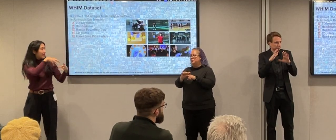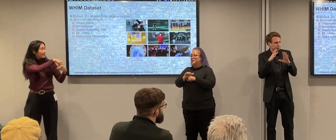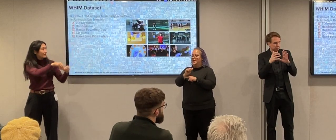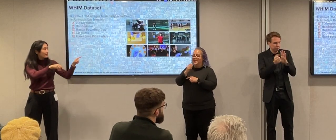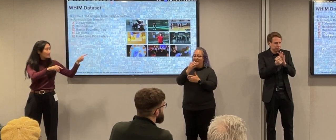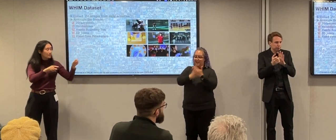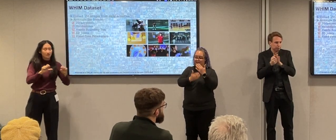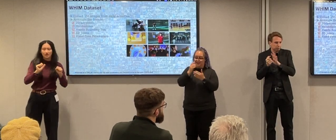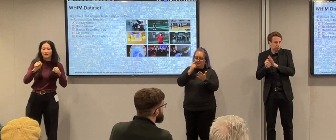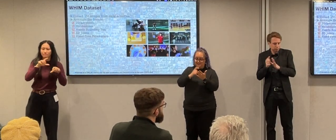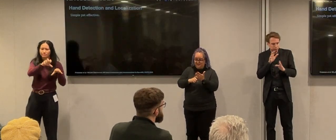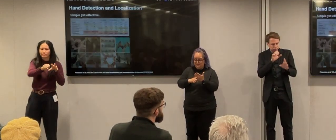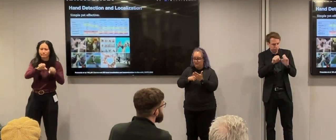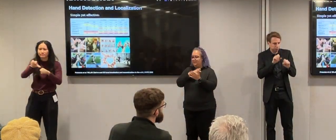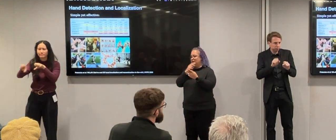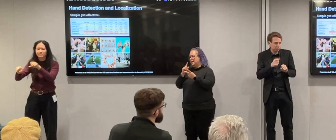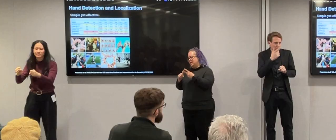reconstruction.